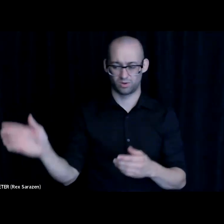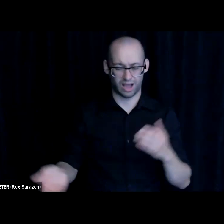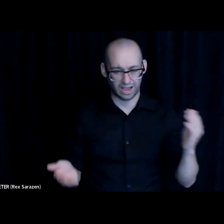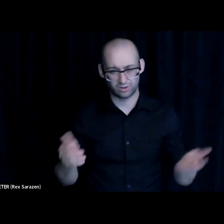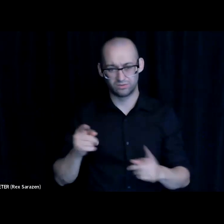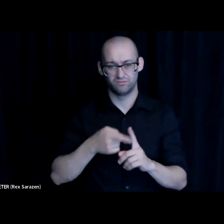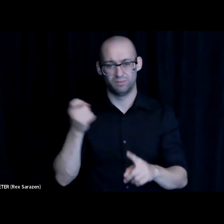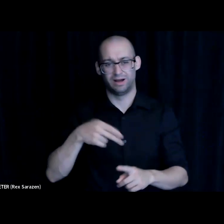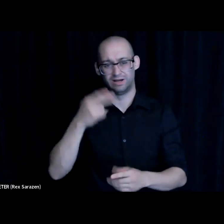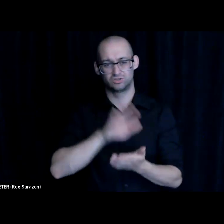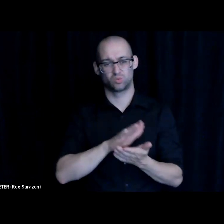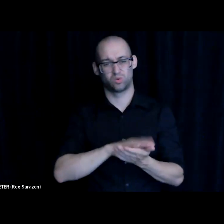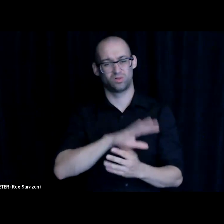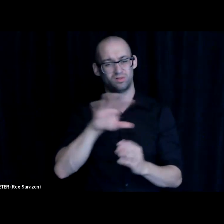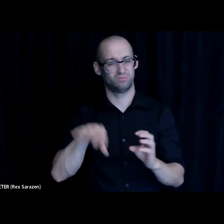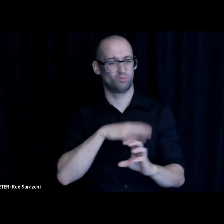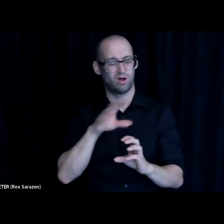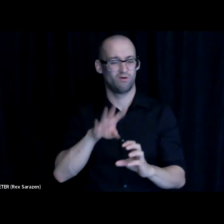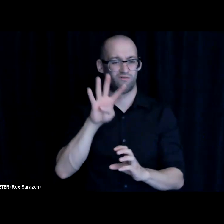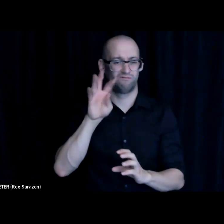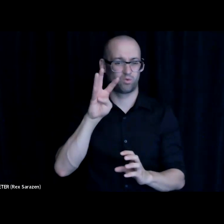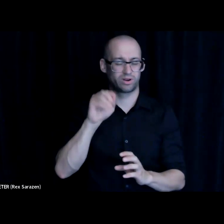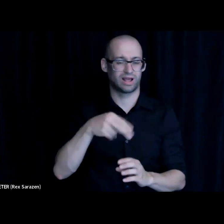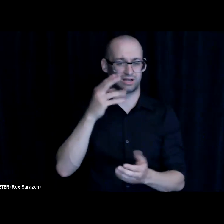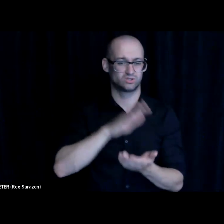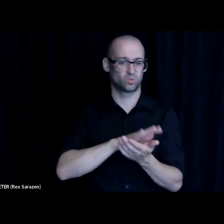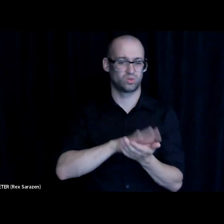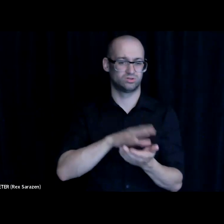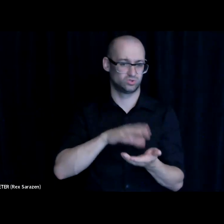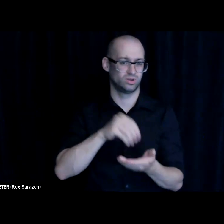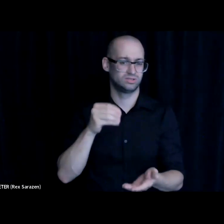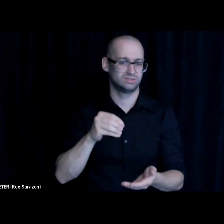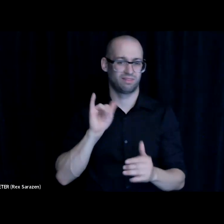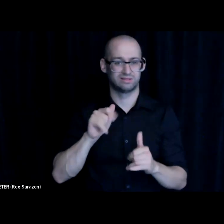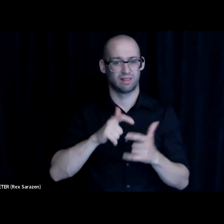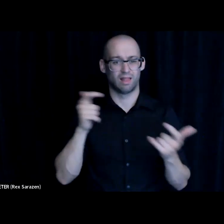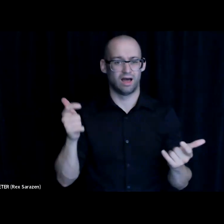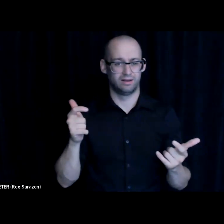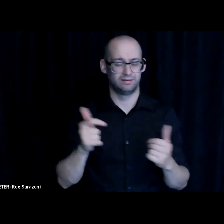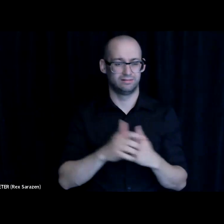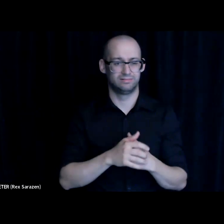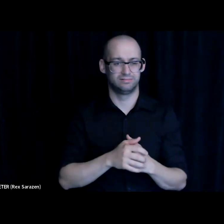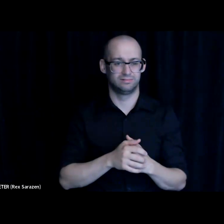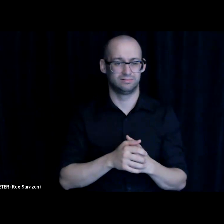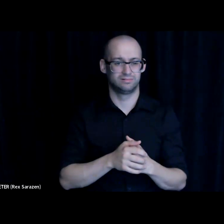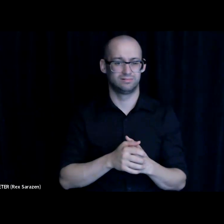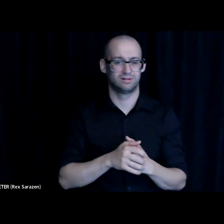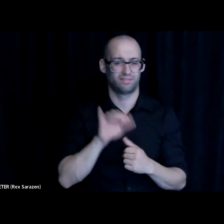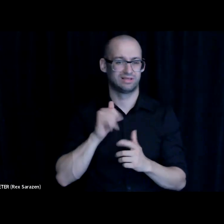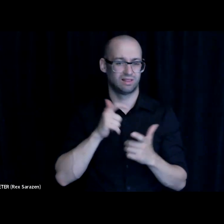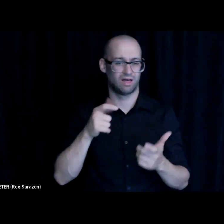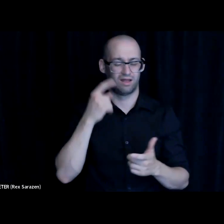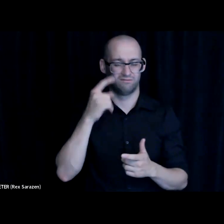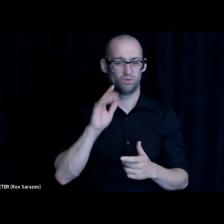schools, and we usually get around 40 high school students, which is a lot for Tuolumne County. Might not be a lot for other counties, but that's a lot for